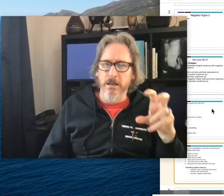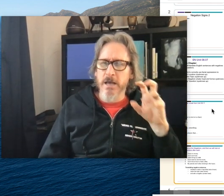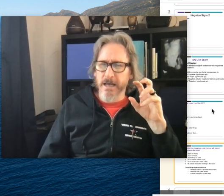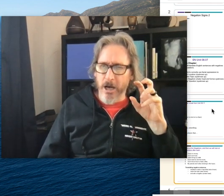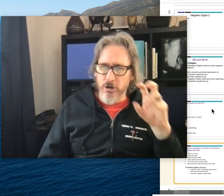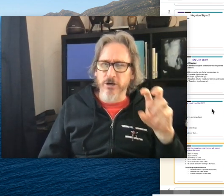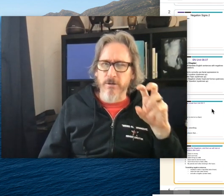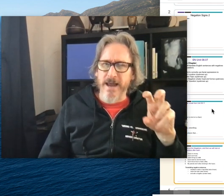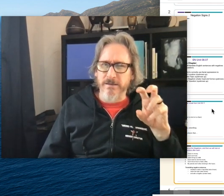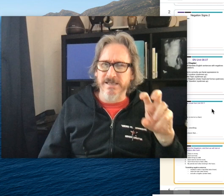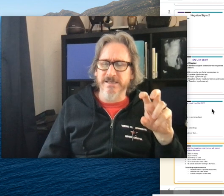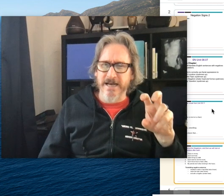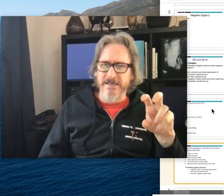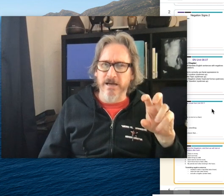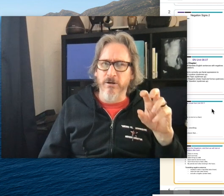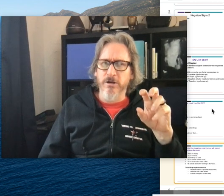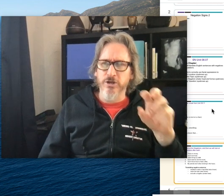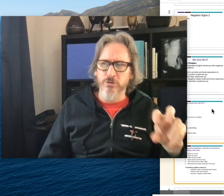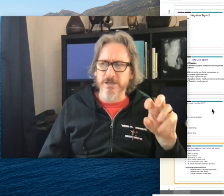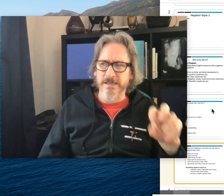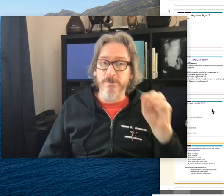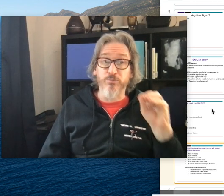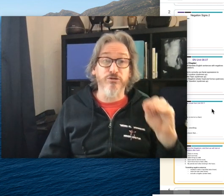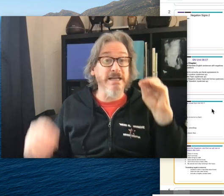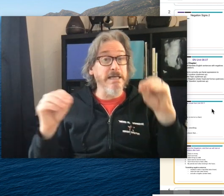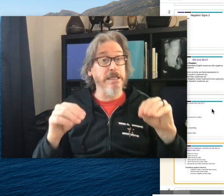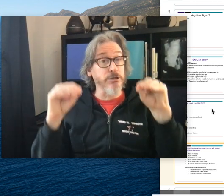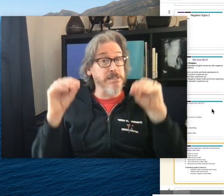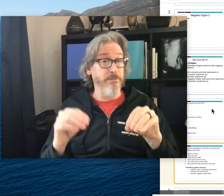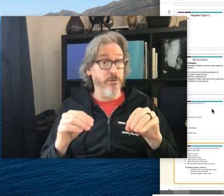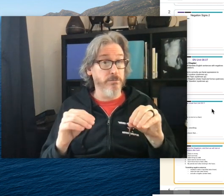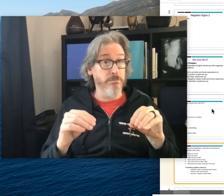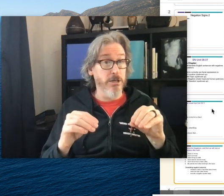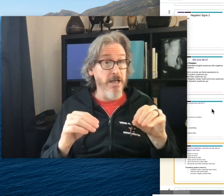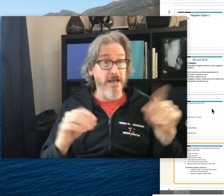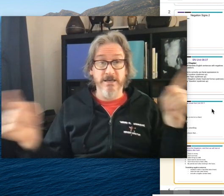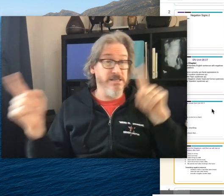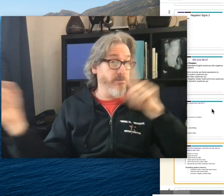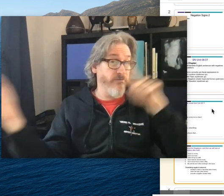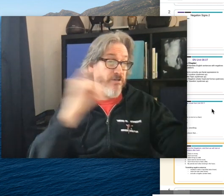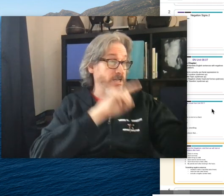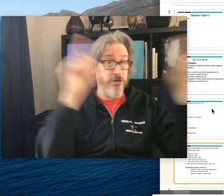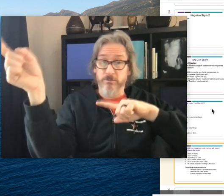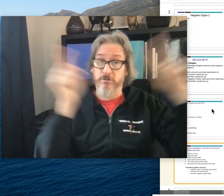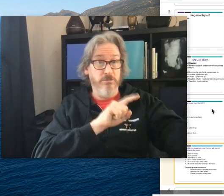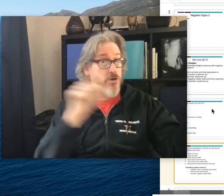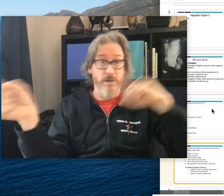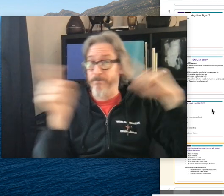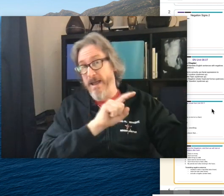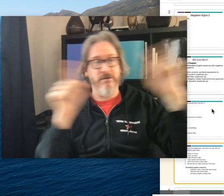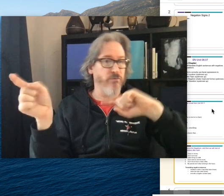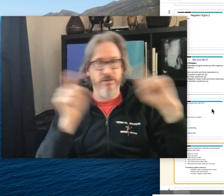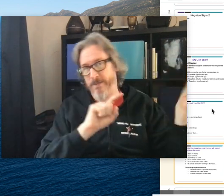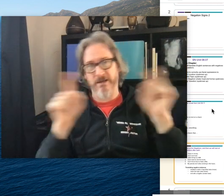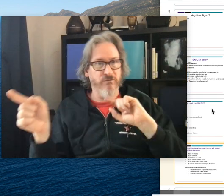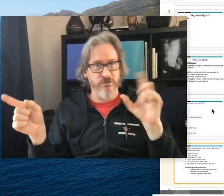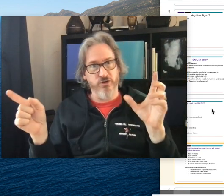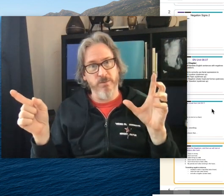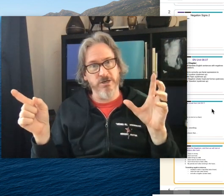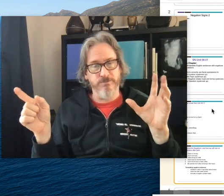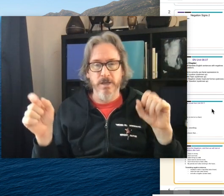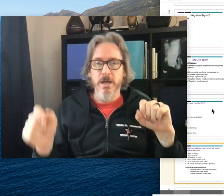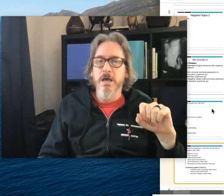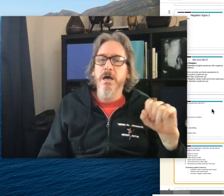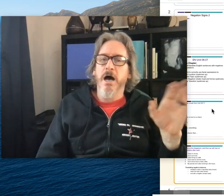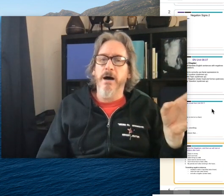in ASL. A good grammatical sentence in ASL usually seems pretty clear and simple, and it doesn't feel like you're going back and forth